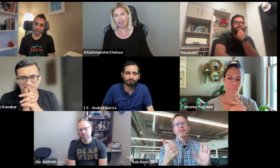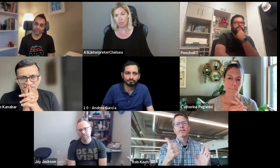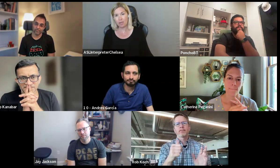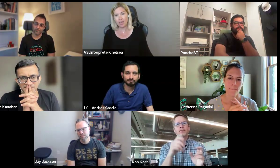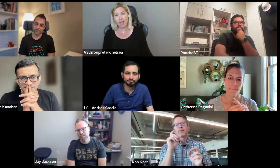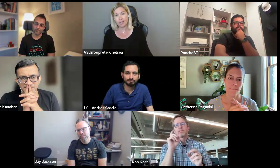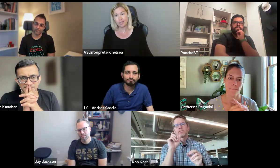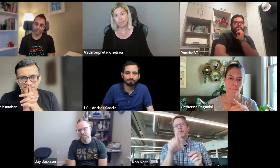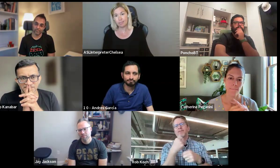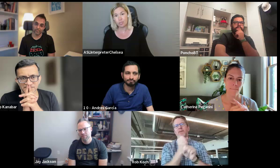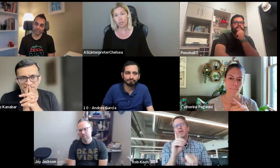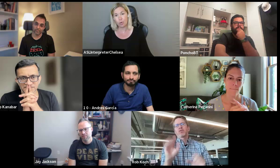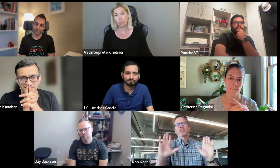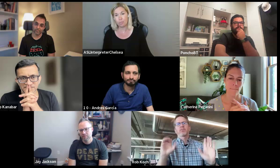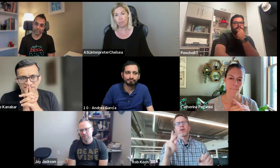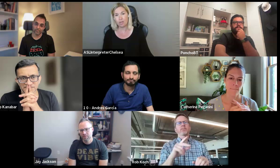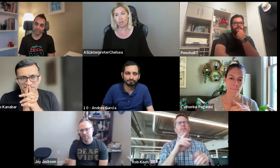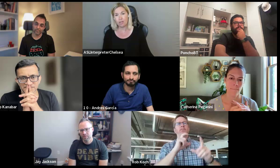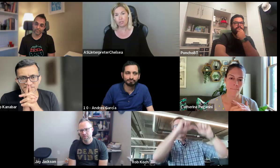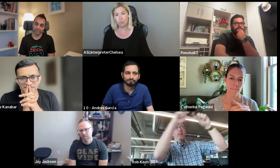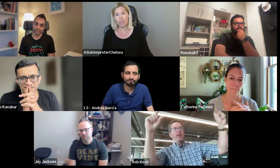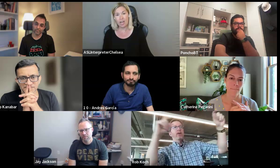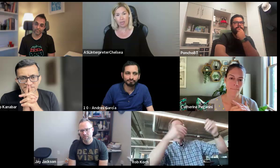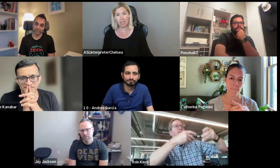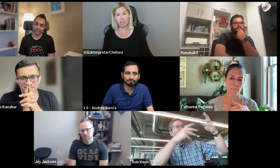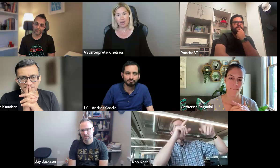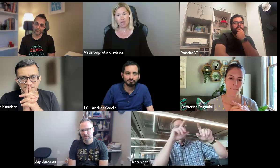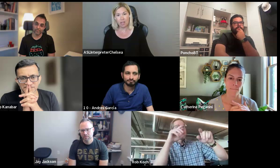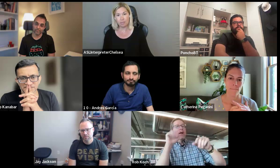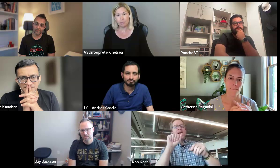have to be the case. So there's really nothing to be done